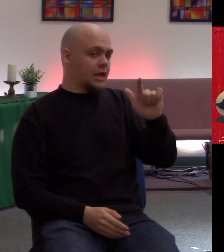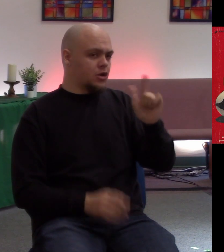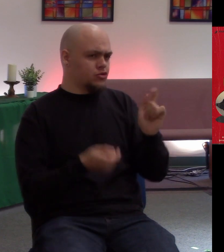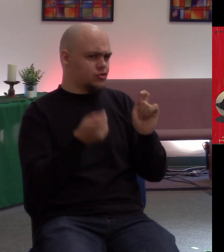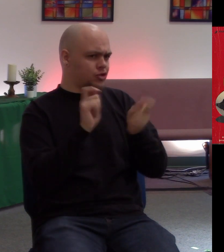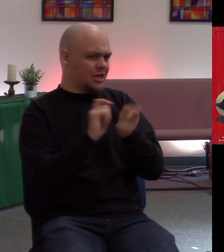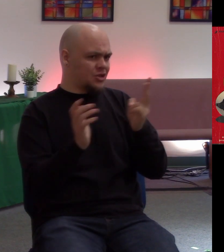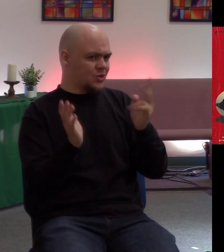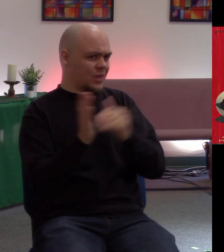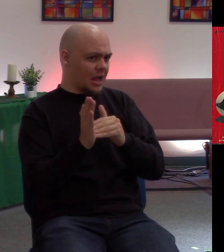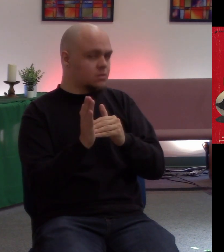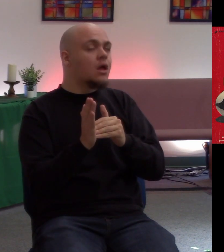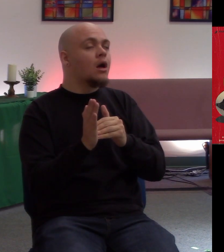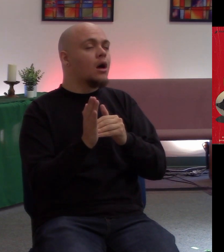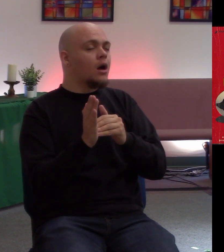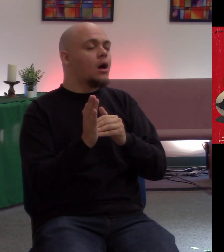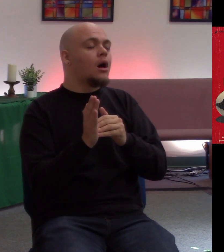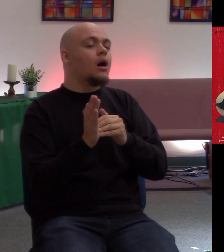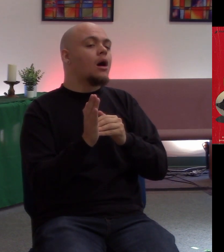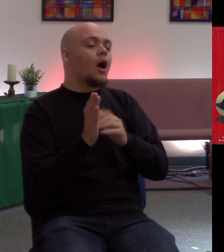that, oh, you know what?